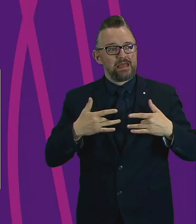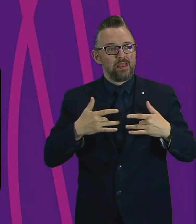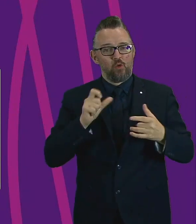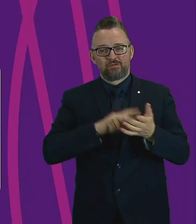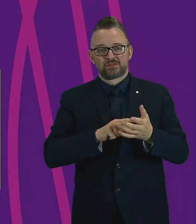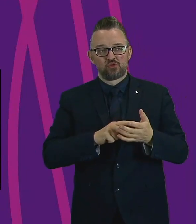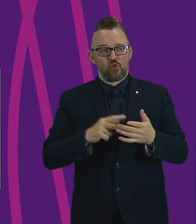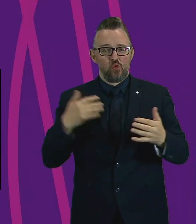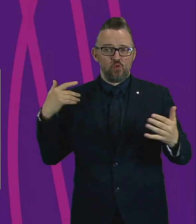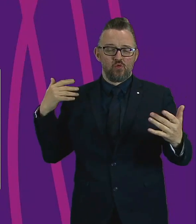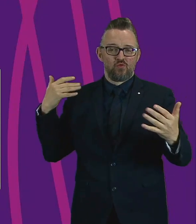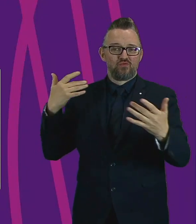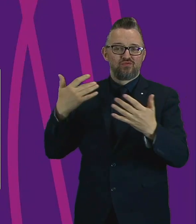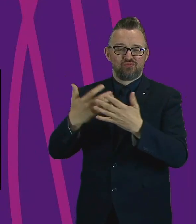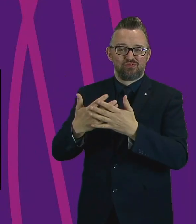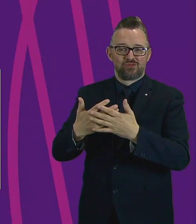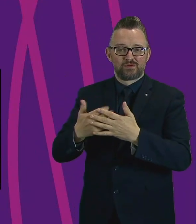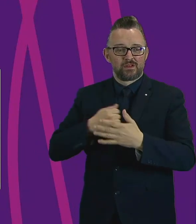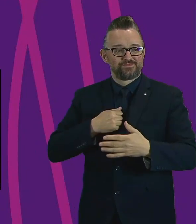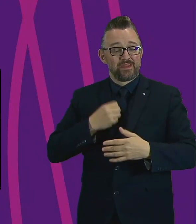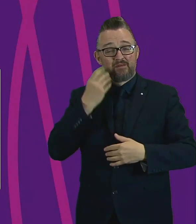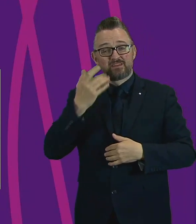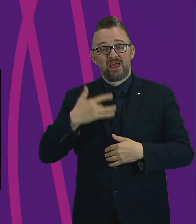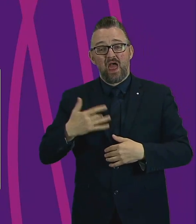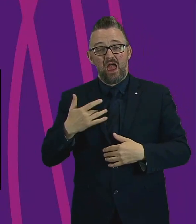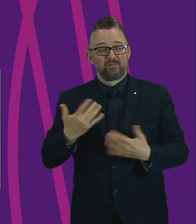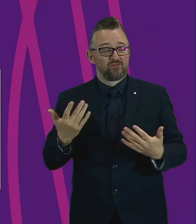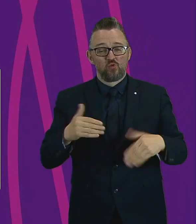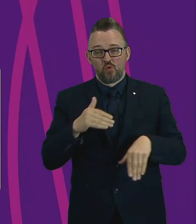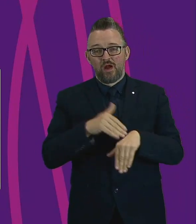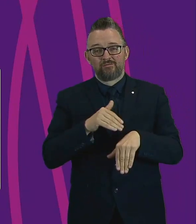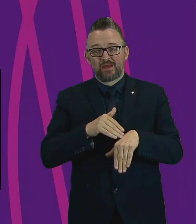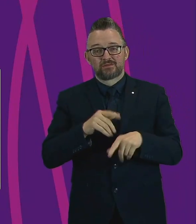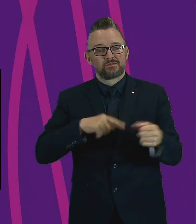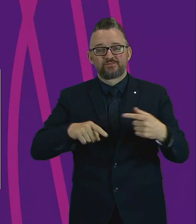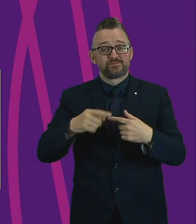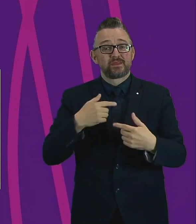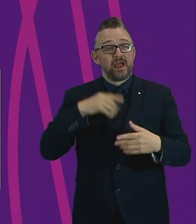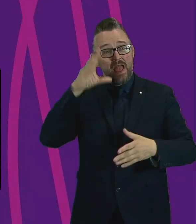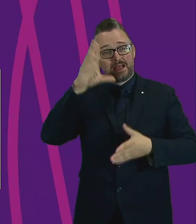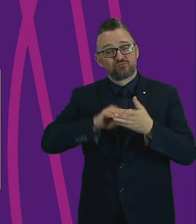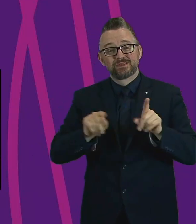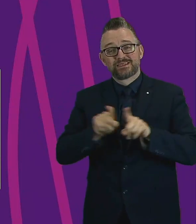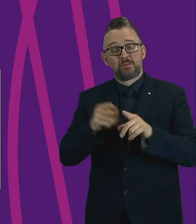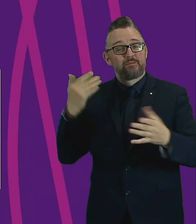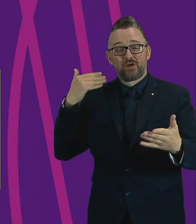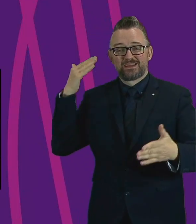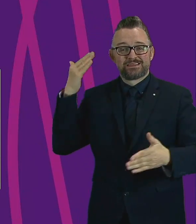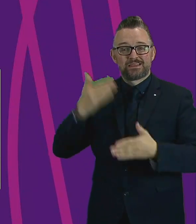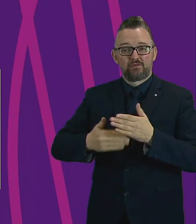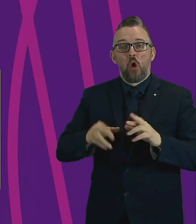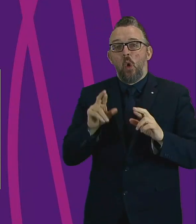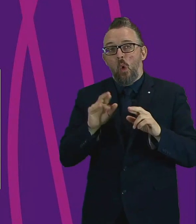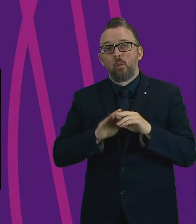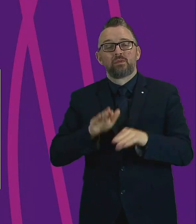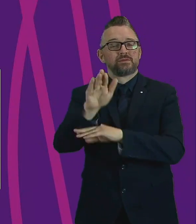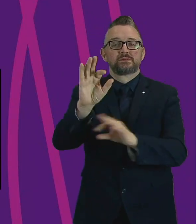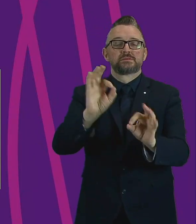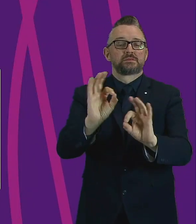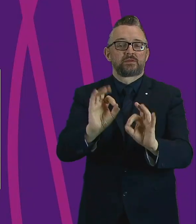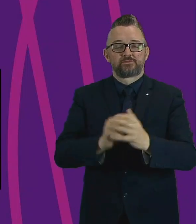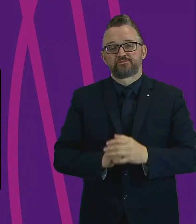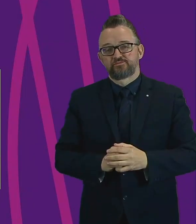time, affecting our daily lives in a way that most of us will never ever have experienced and hopefully don't experience again. I